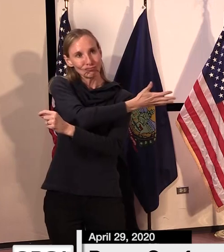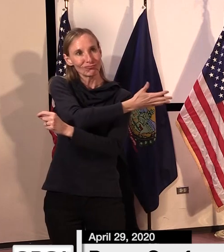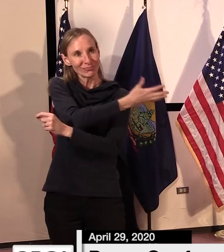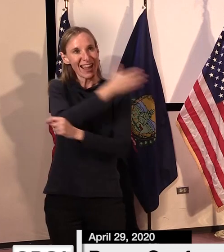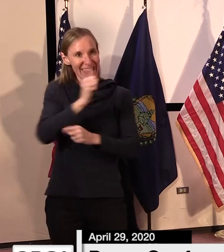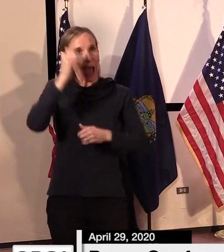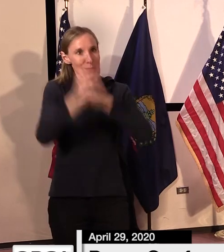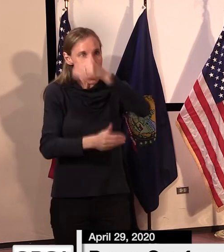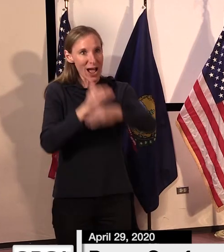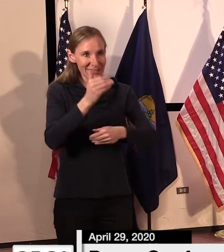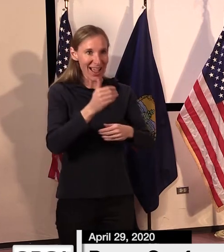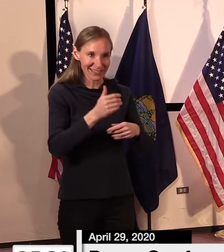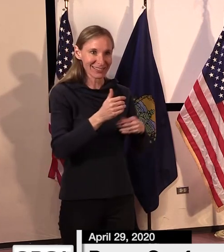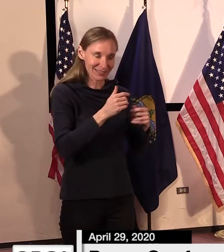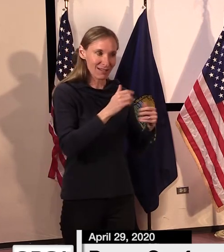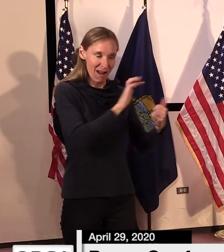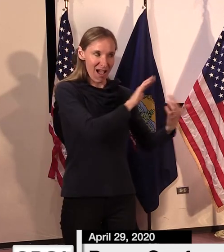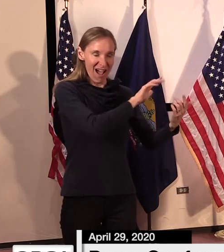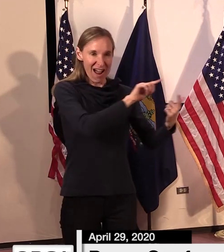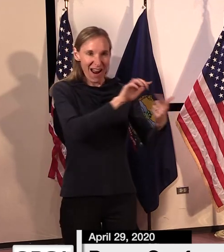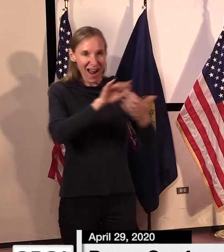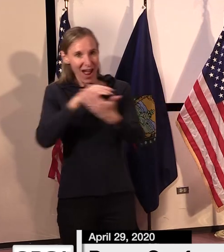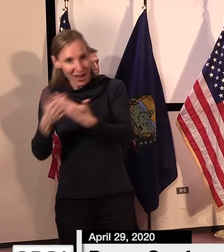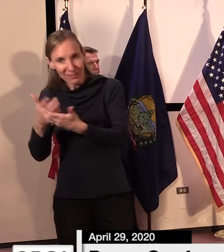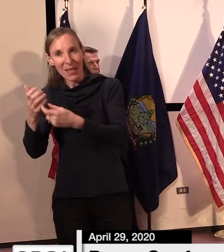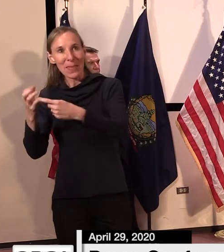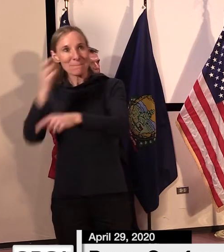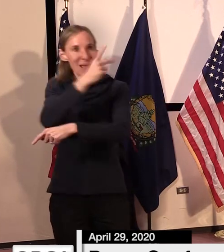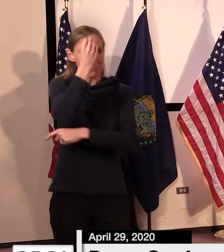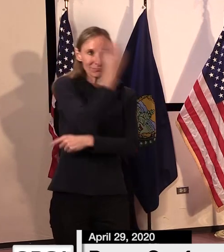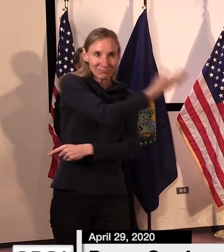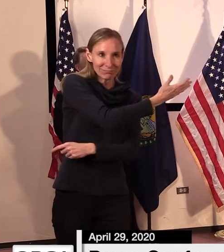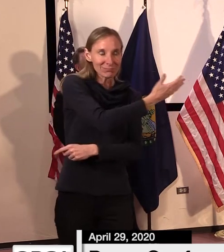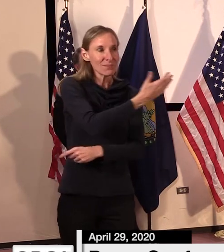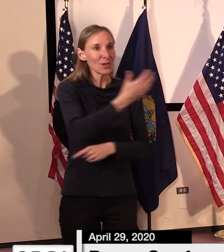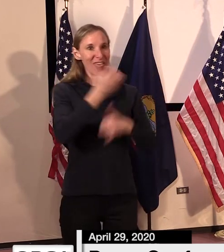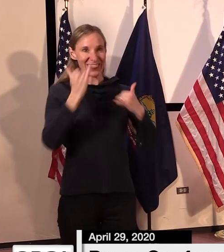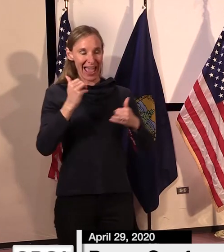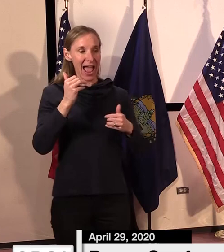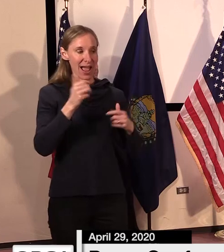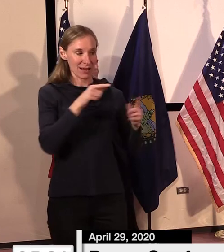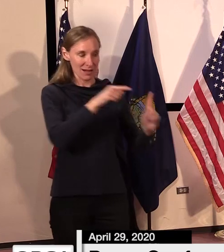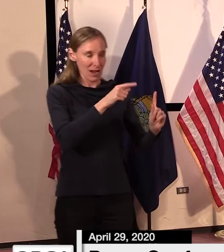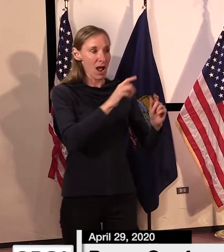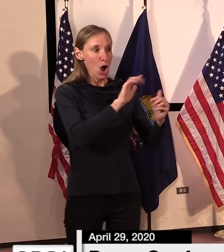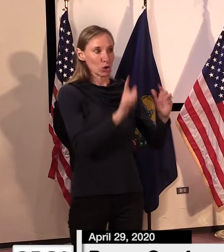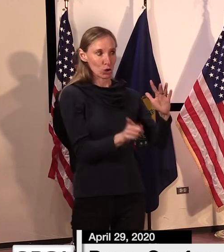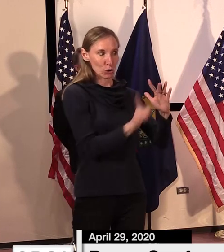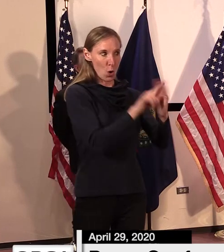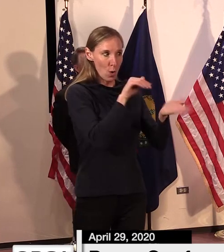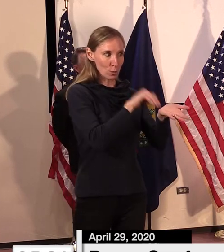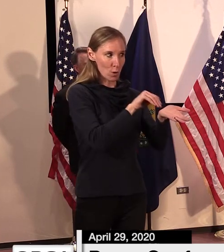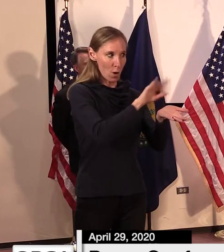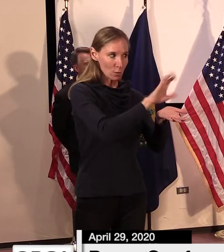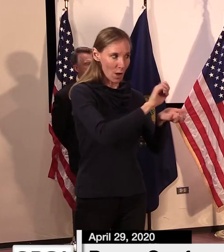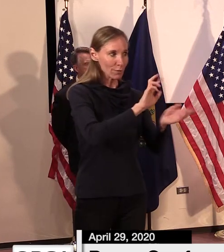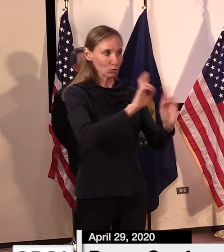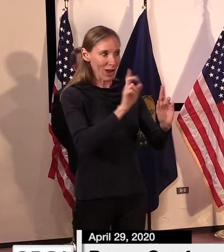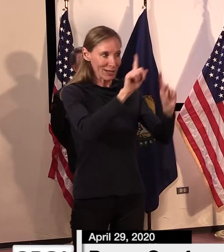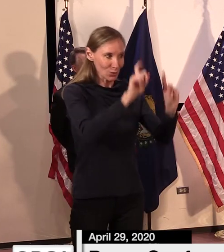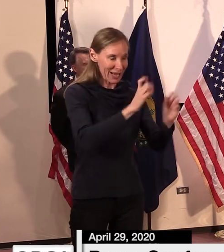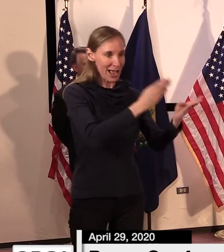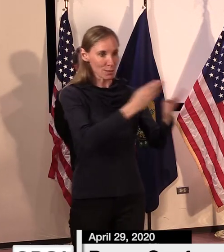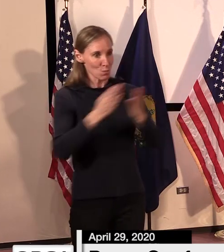only have that supply in hand now, and we have some element of a stockpile, but that we'll be able to get more.